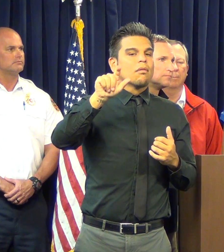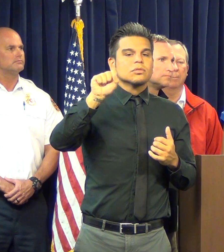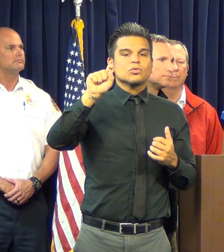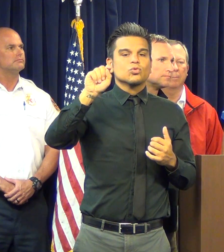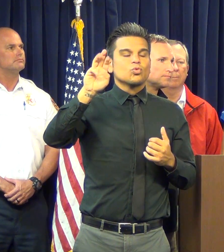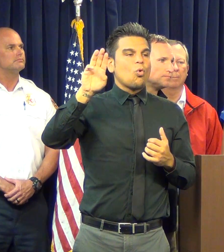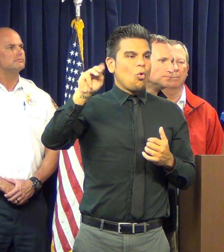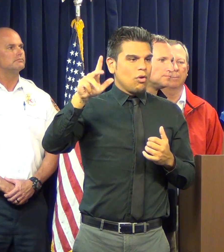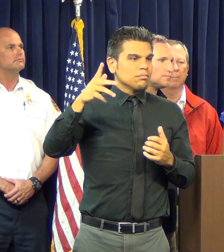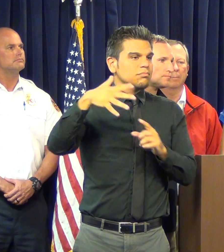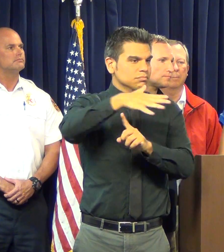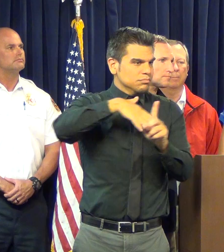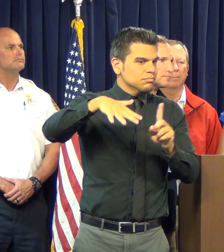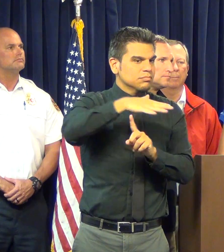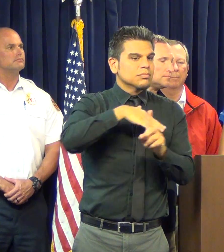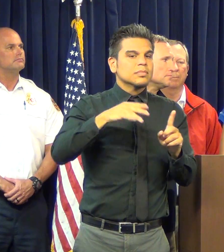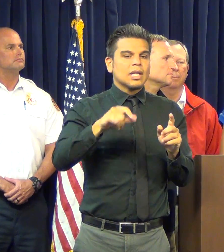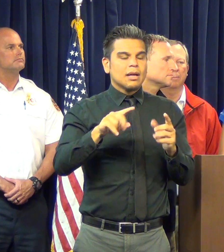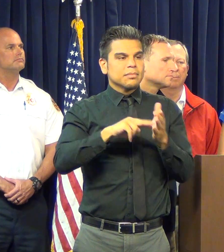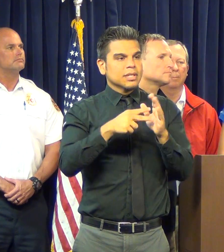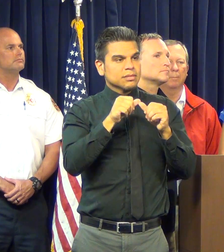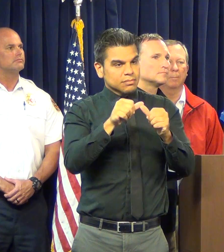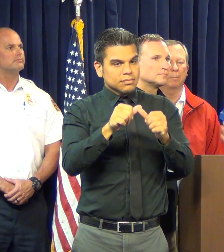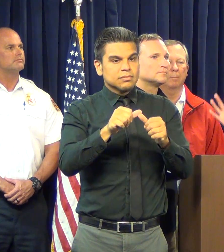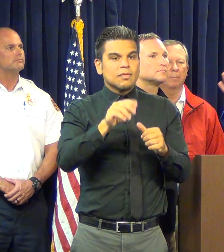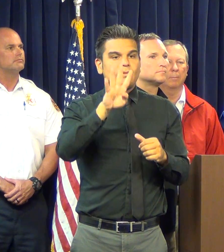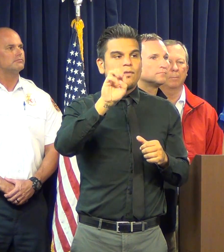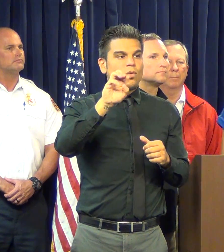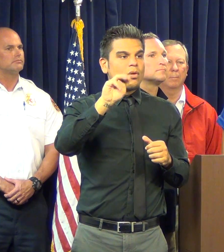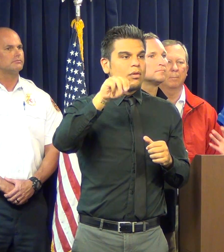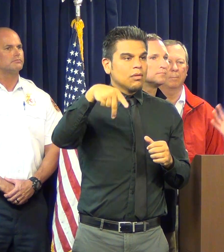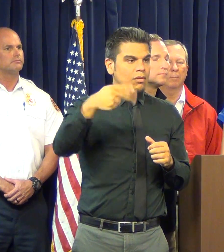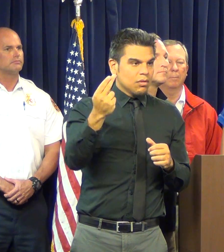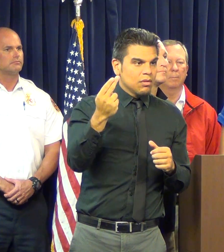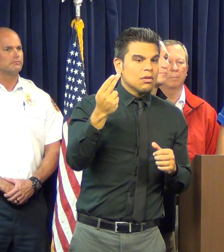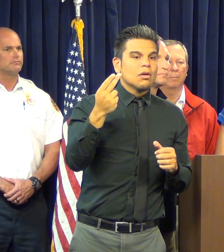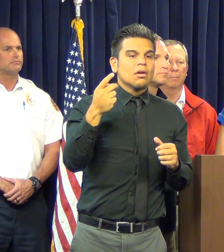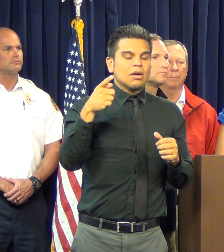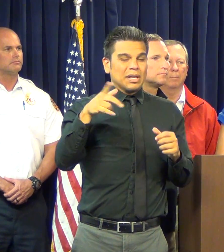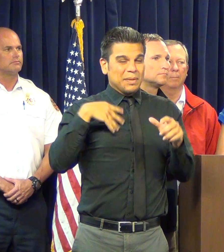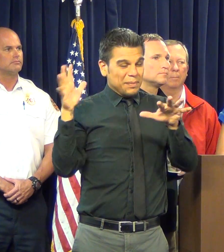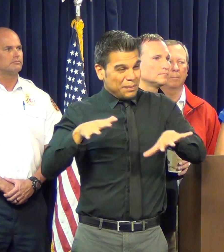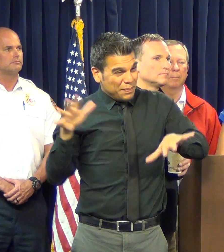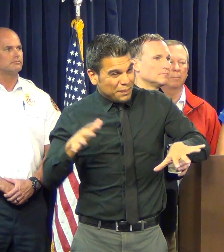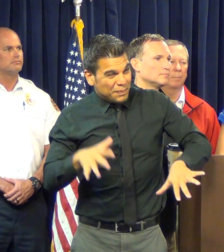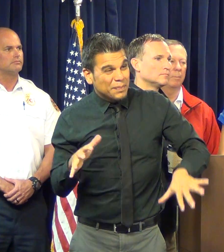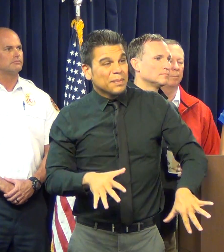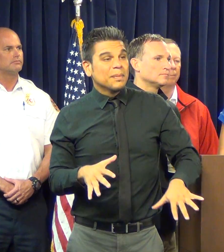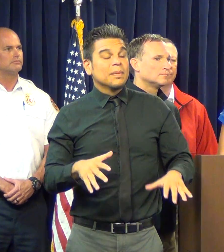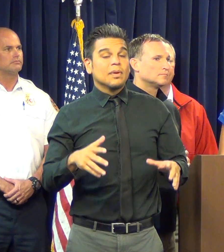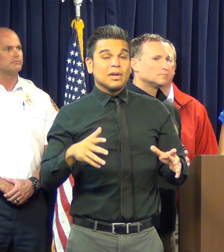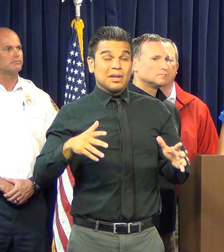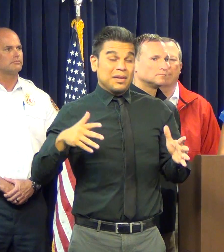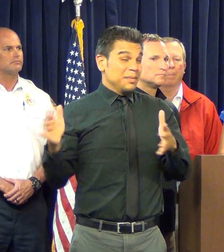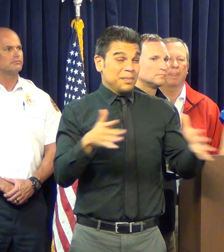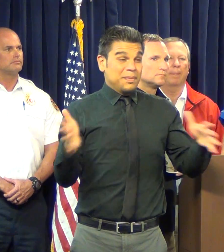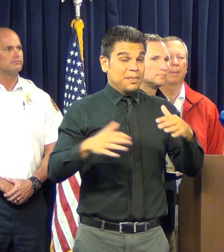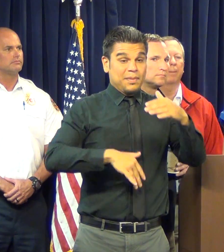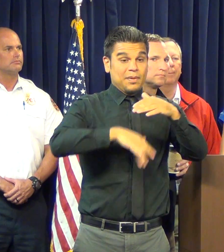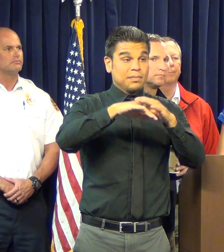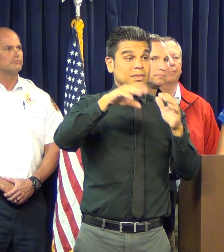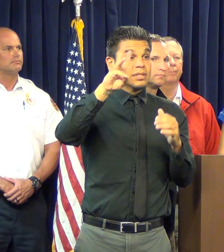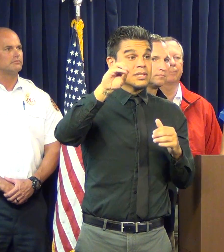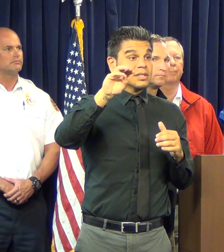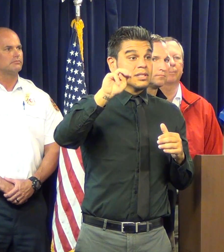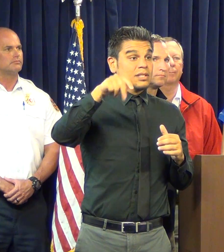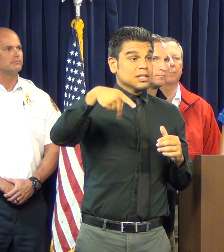metro area, and that includes sustained winds of 40 miles an hour in these bands of heavy rainfall that are coming in with gusts up to 60. And we